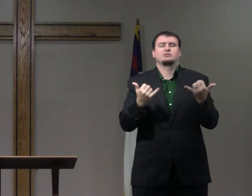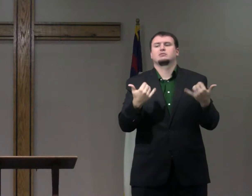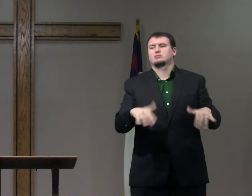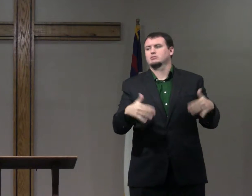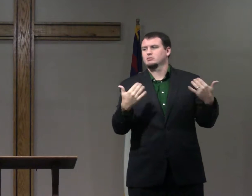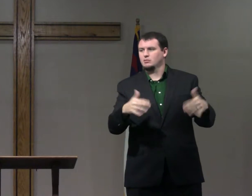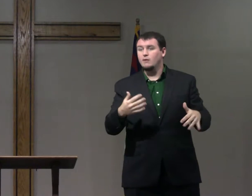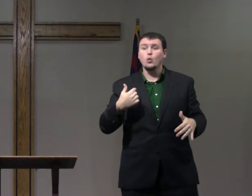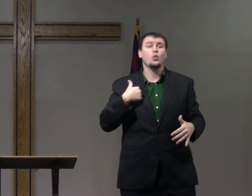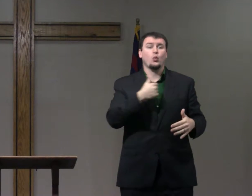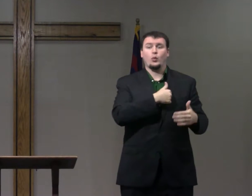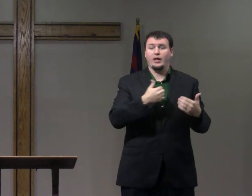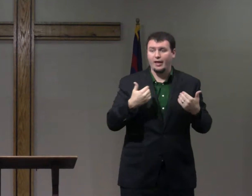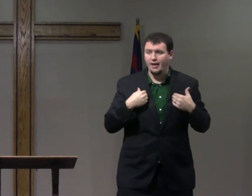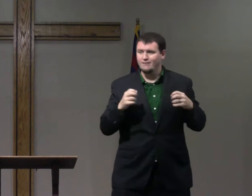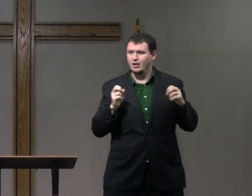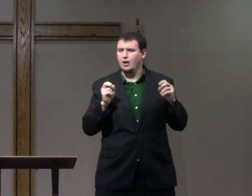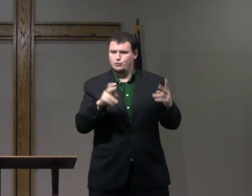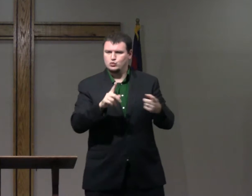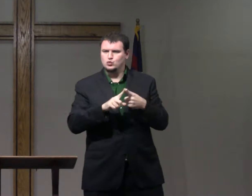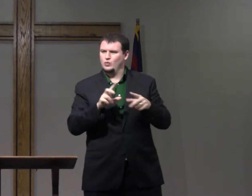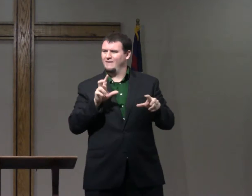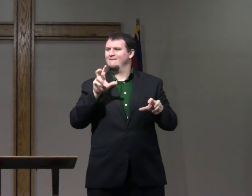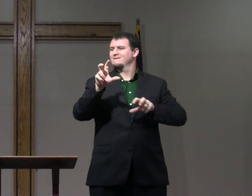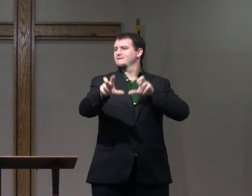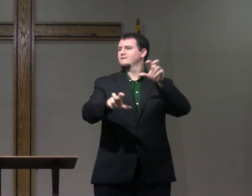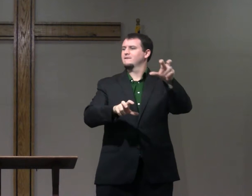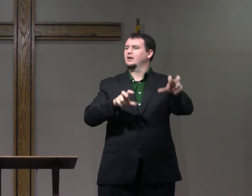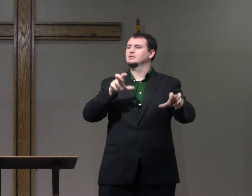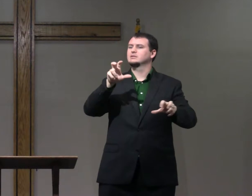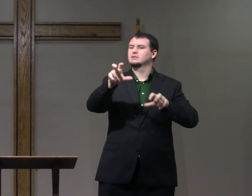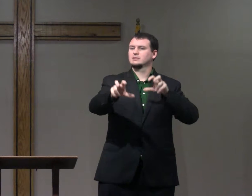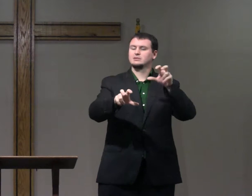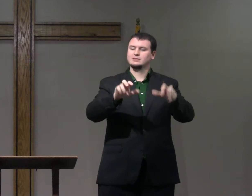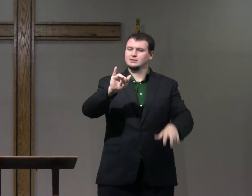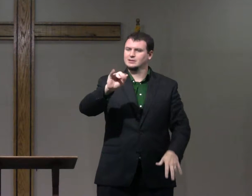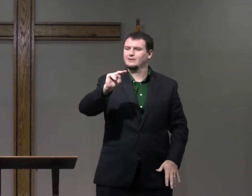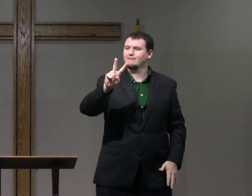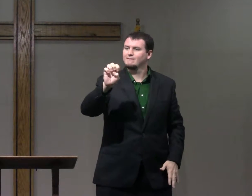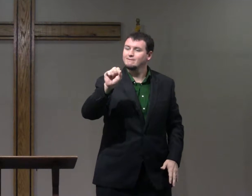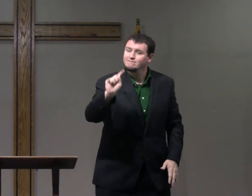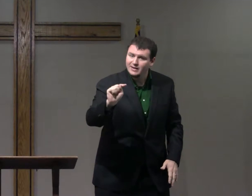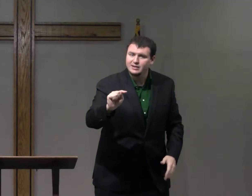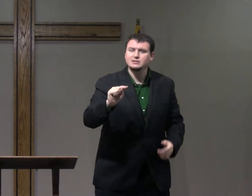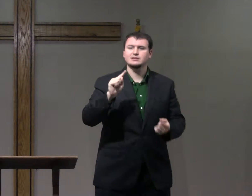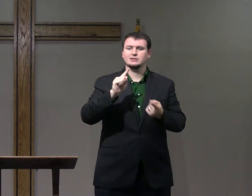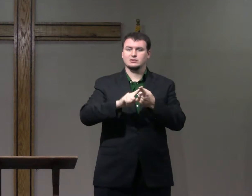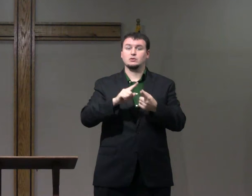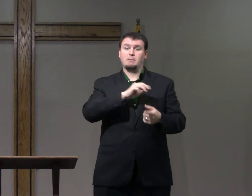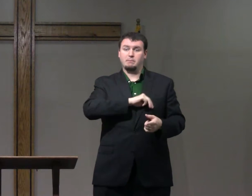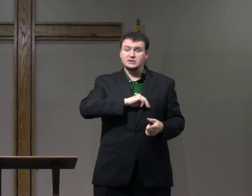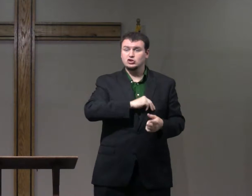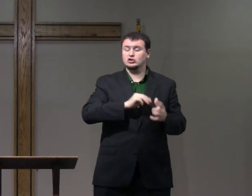this mission, her goal in Guatemala. And we have an opportunity to